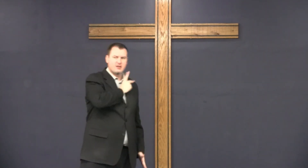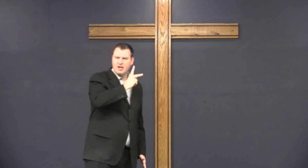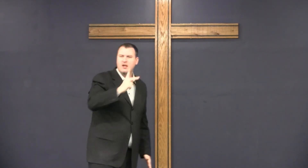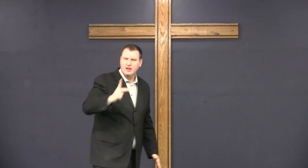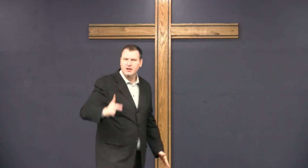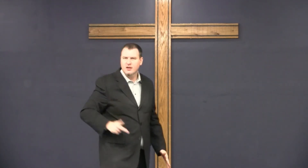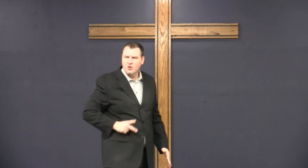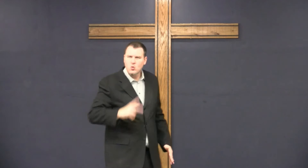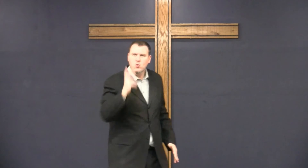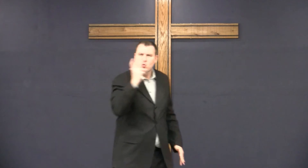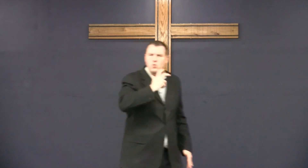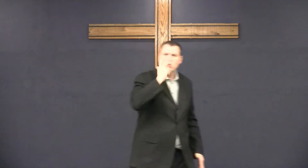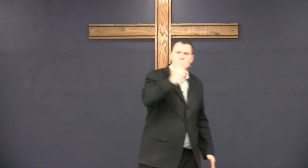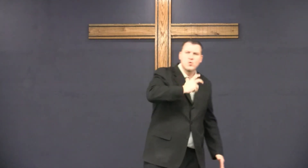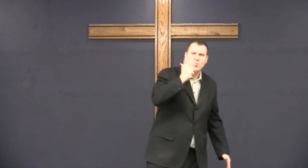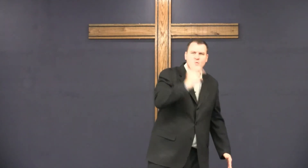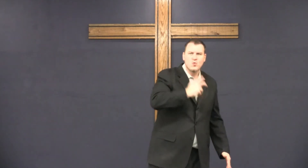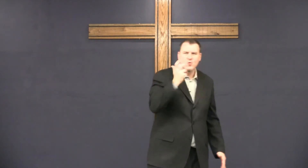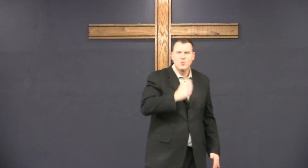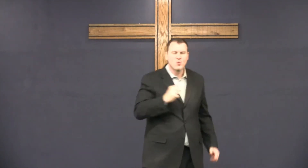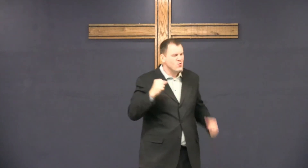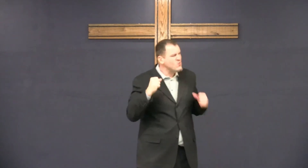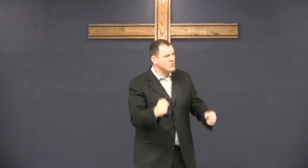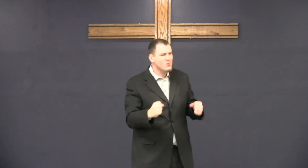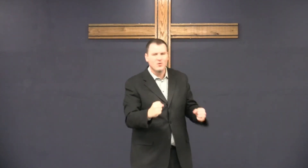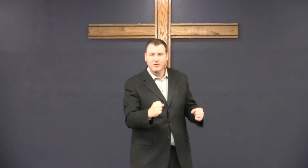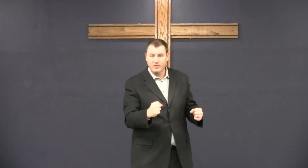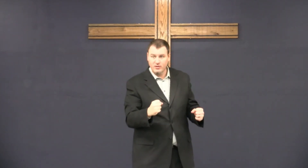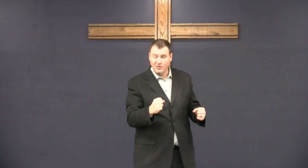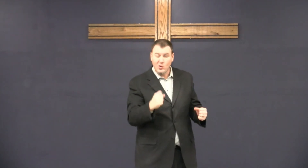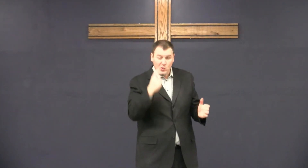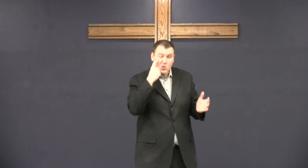He, riding on a donkey, he is going to be king.